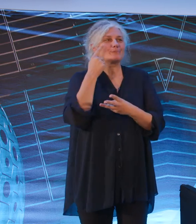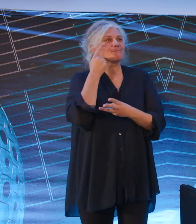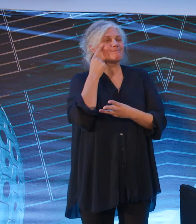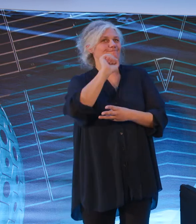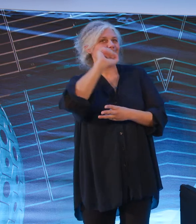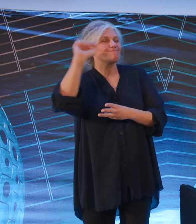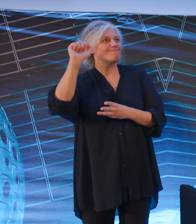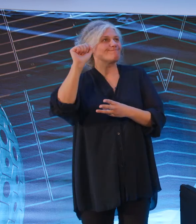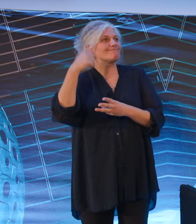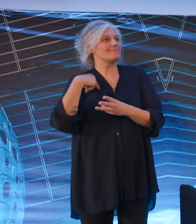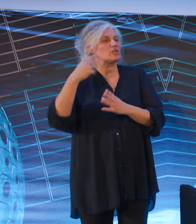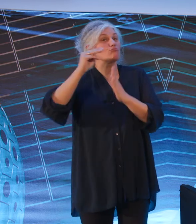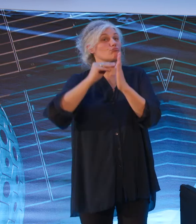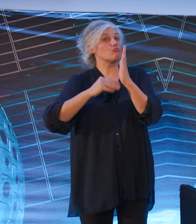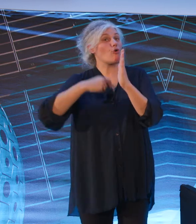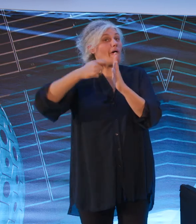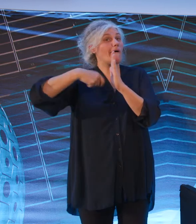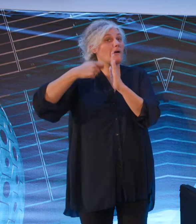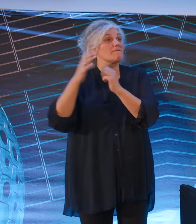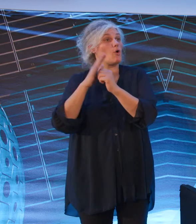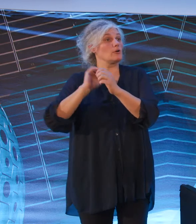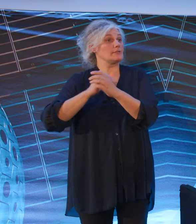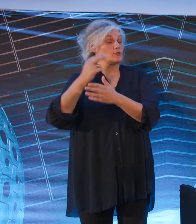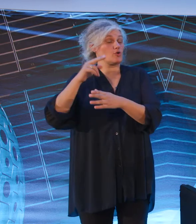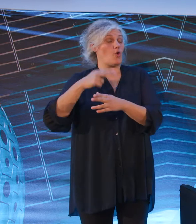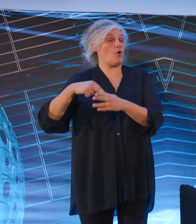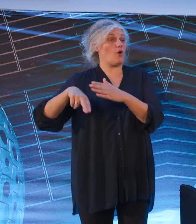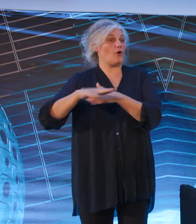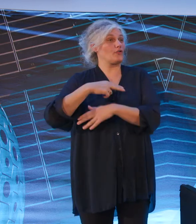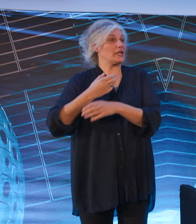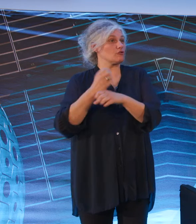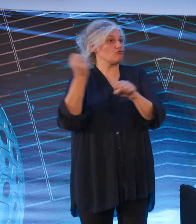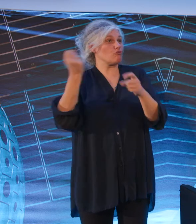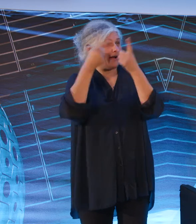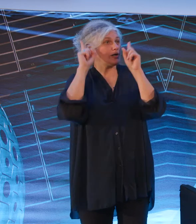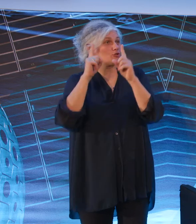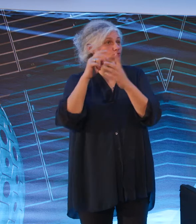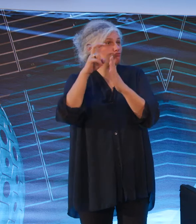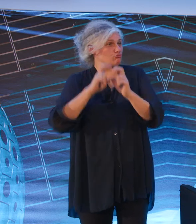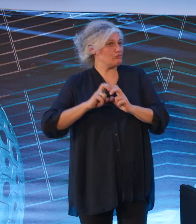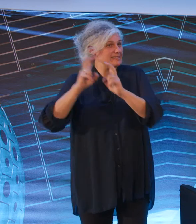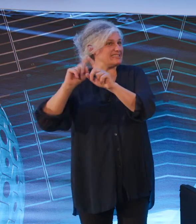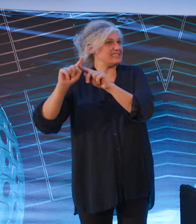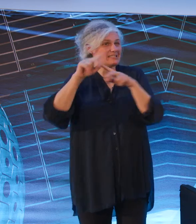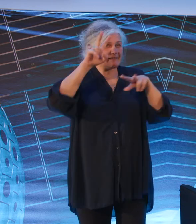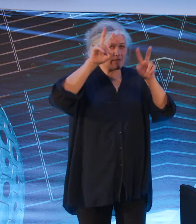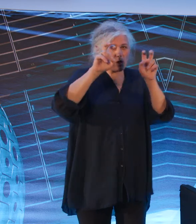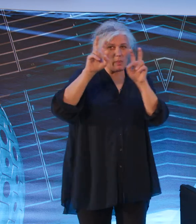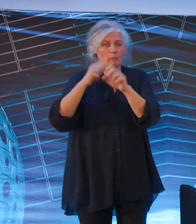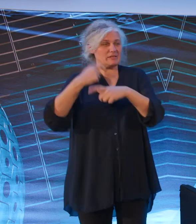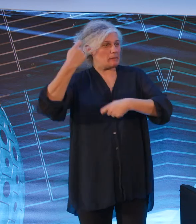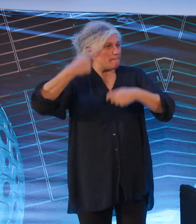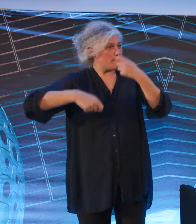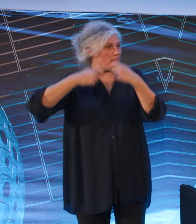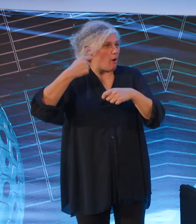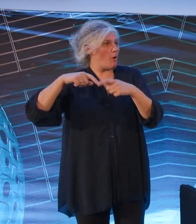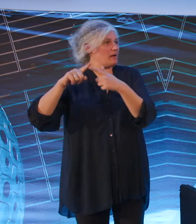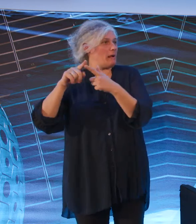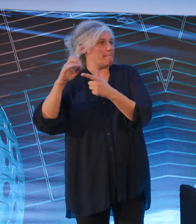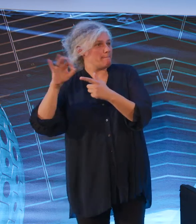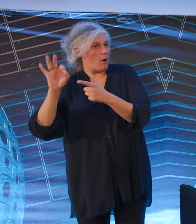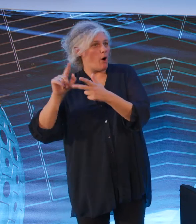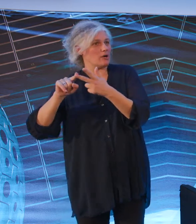that summer program for undergrad research, you'll find presentations there on all kinds of topics, from poets to sugar sensors, from bogs